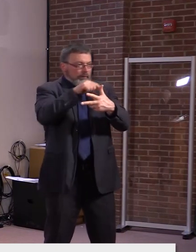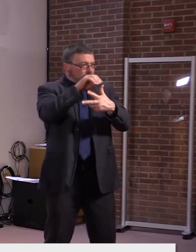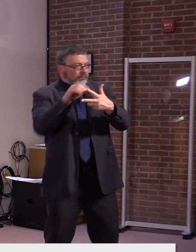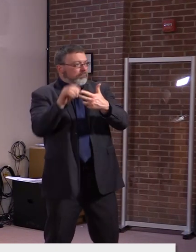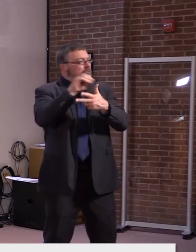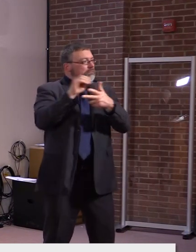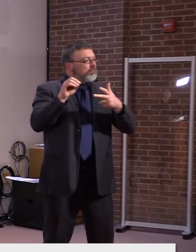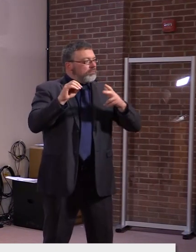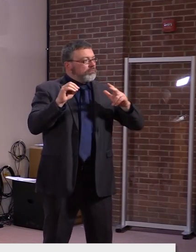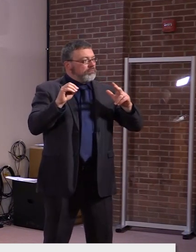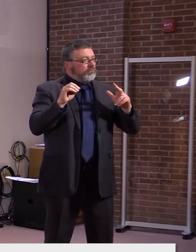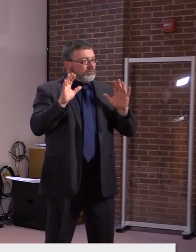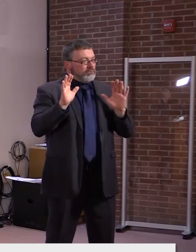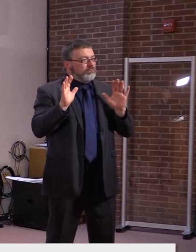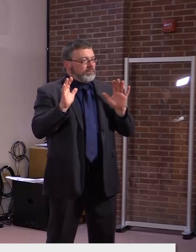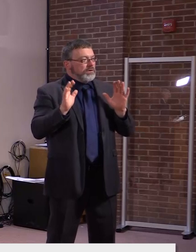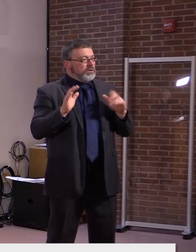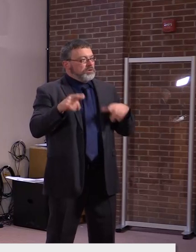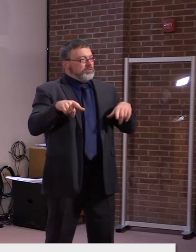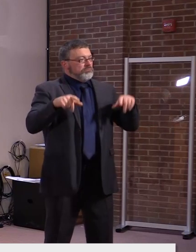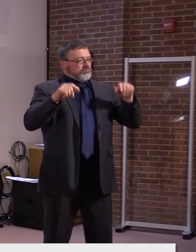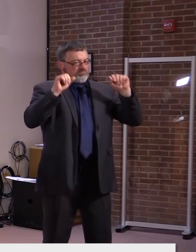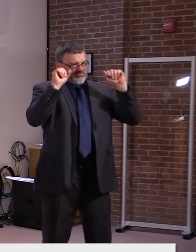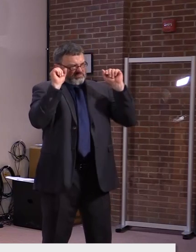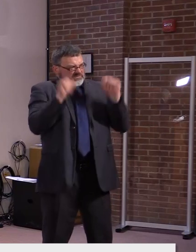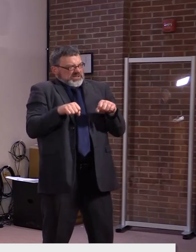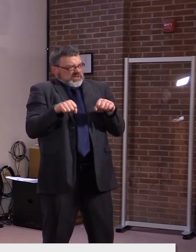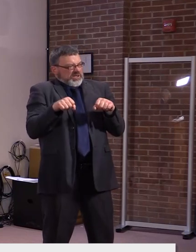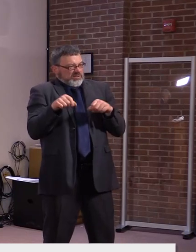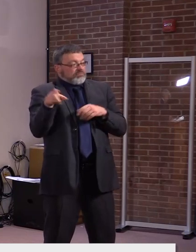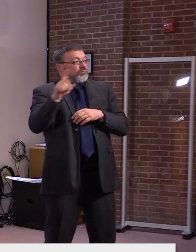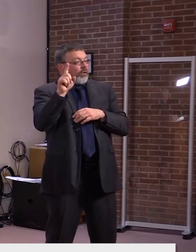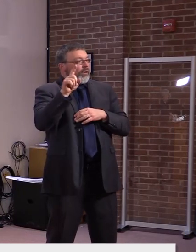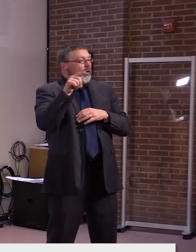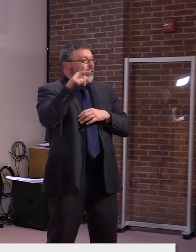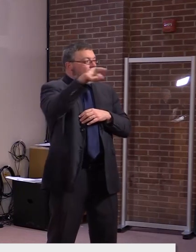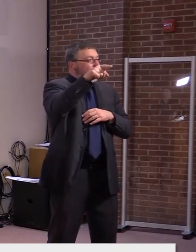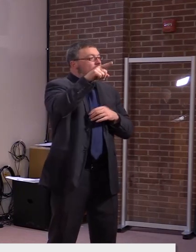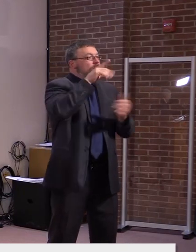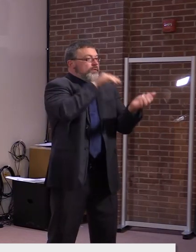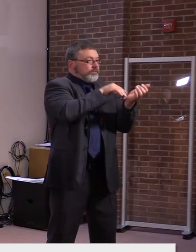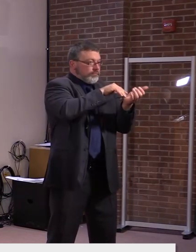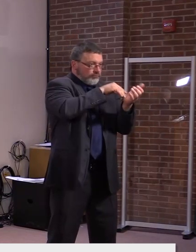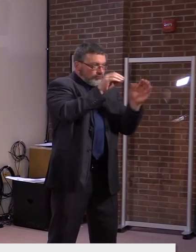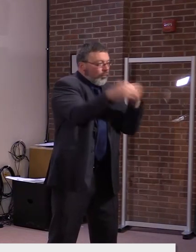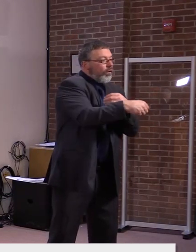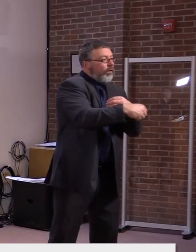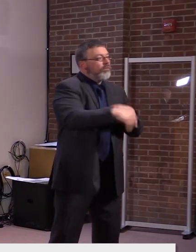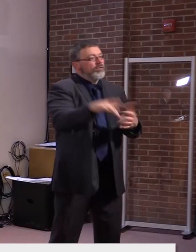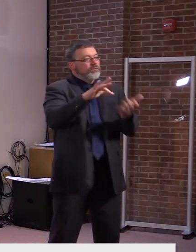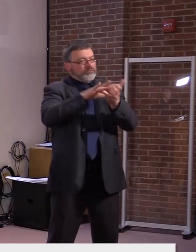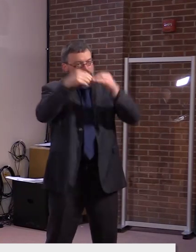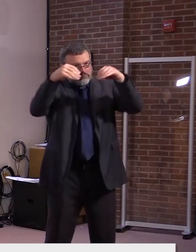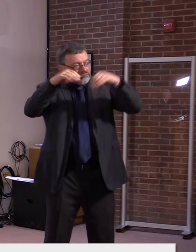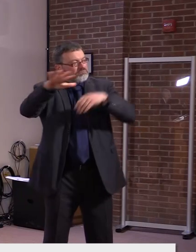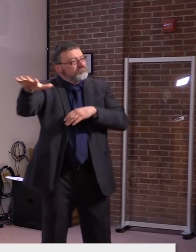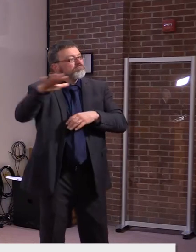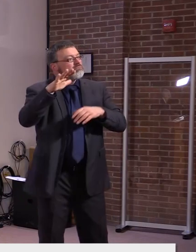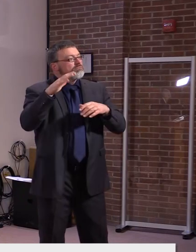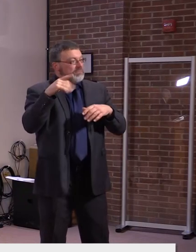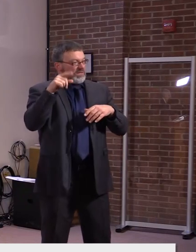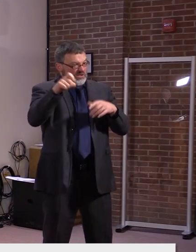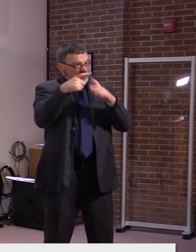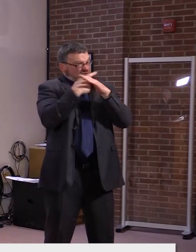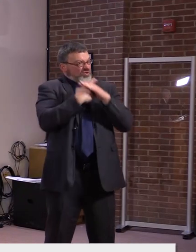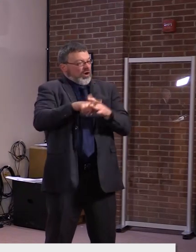can already get mix and match boosters at pharmacies and their local healthcare providers, and starting Monday, November 1st, you